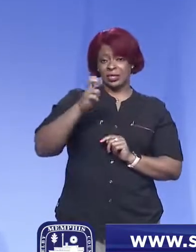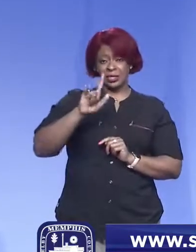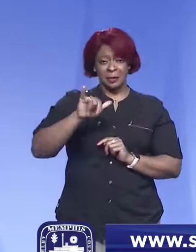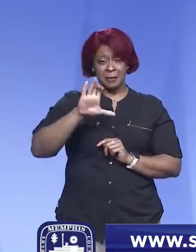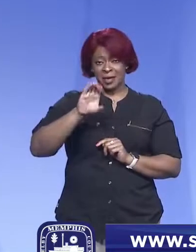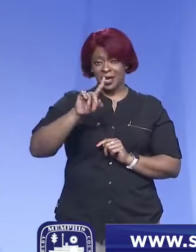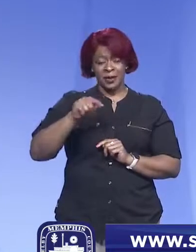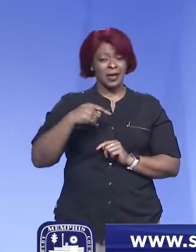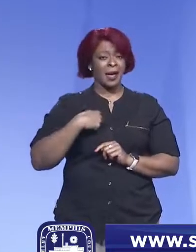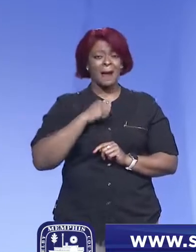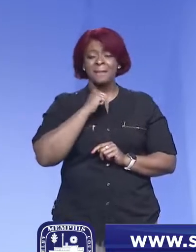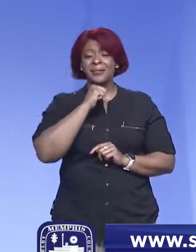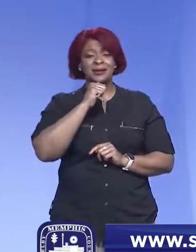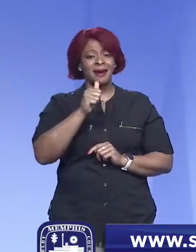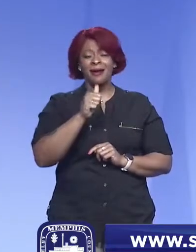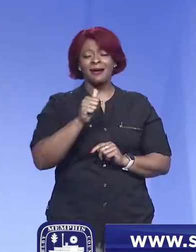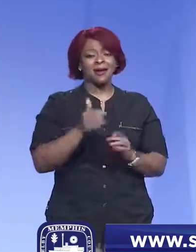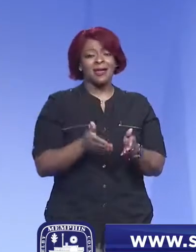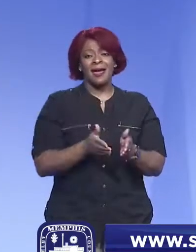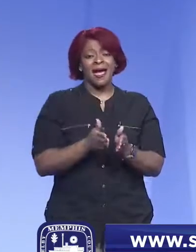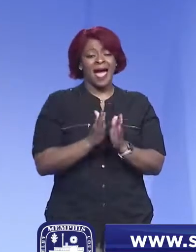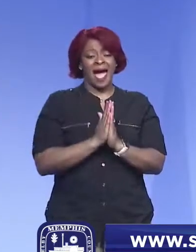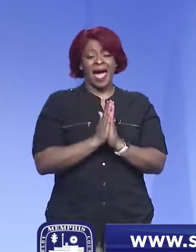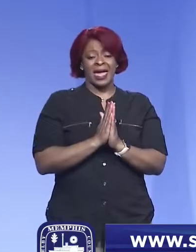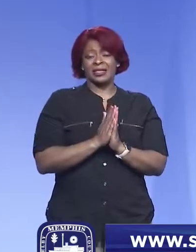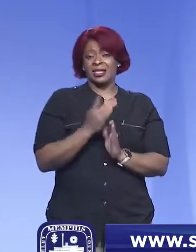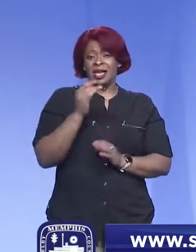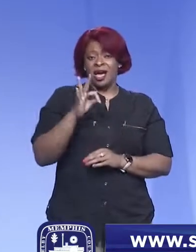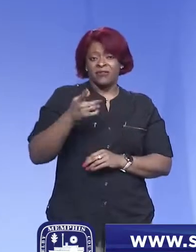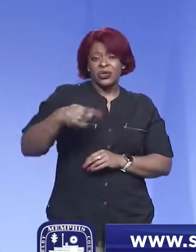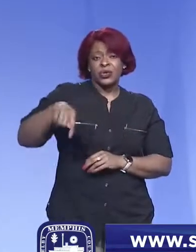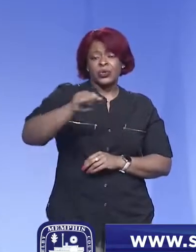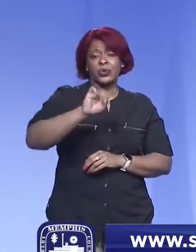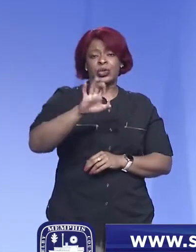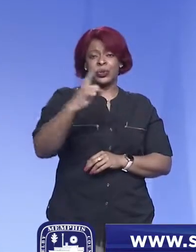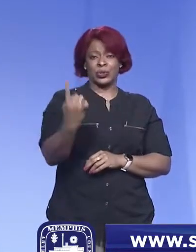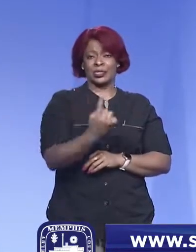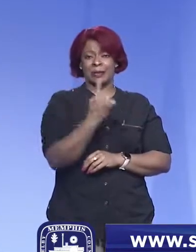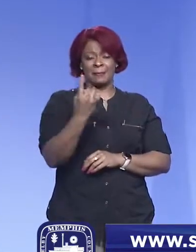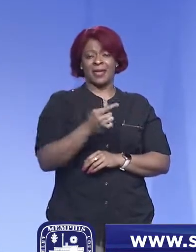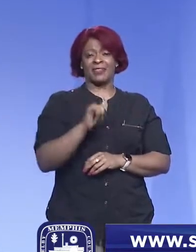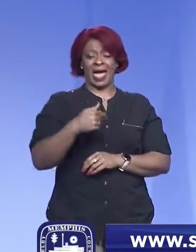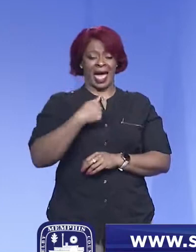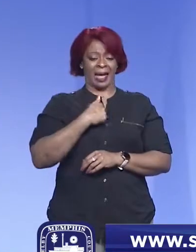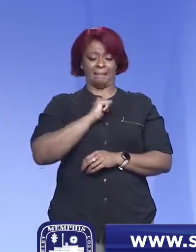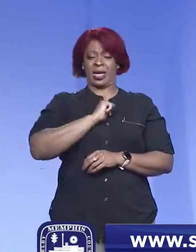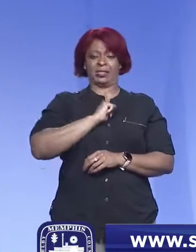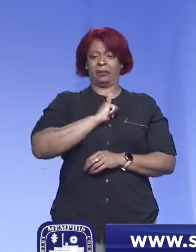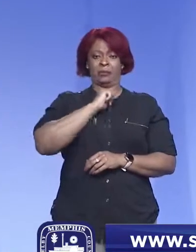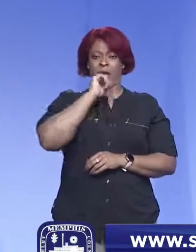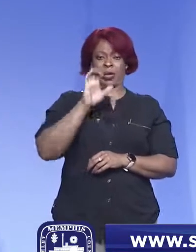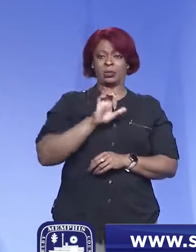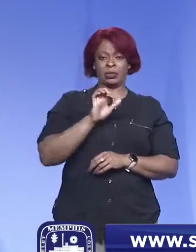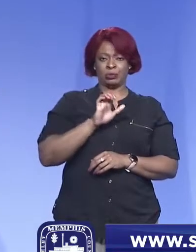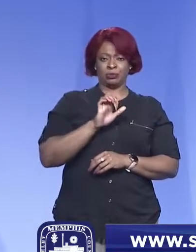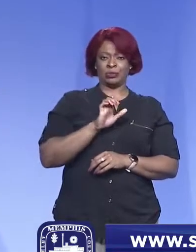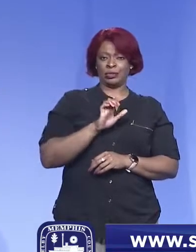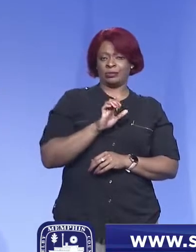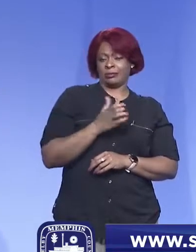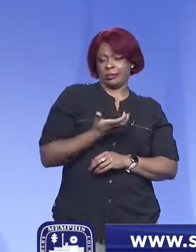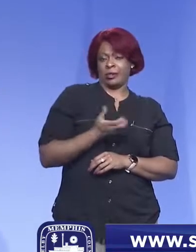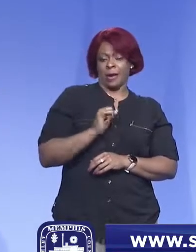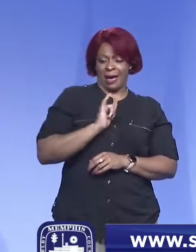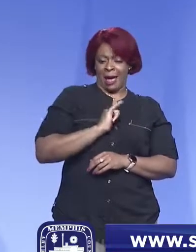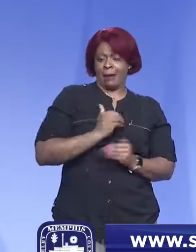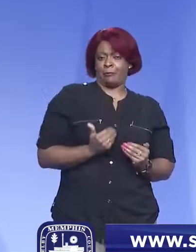that I'm not going to ask of you to do something that I myself would not do.